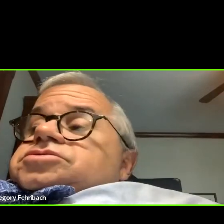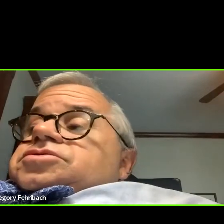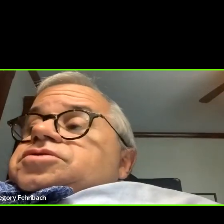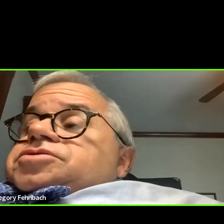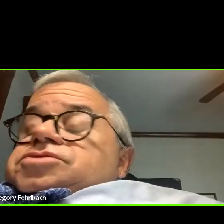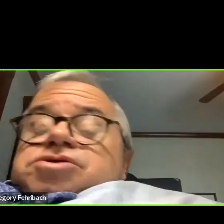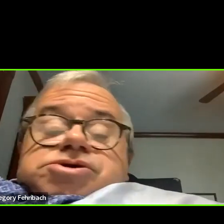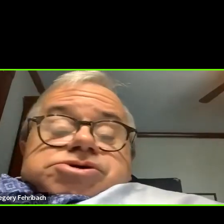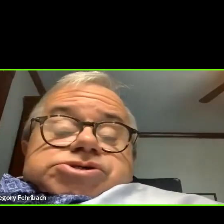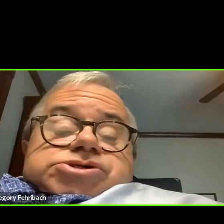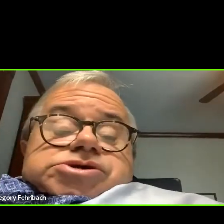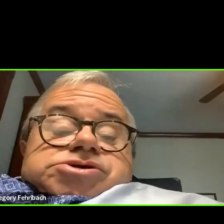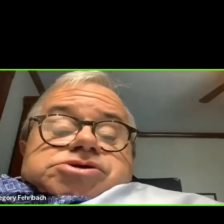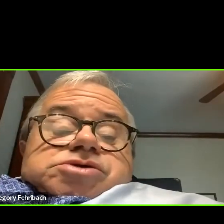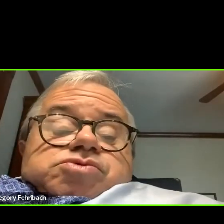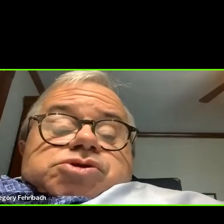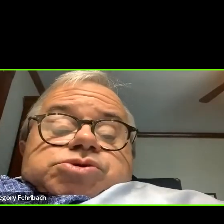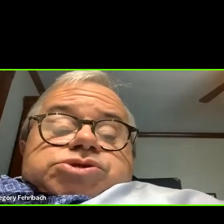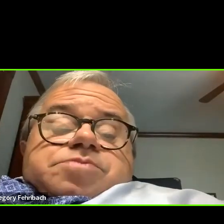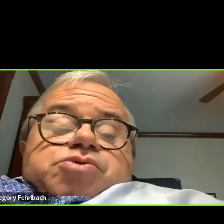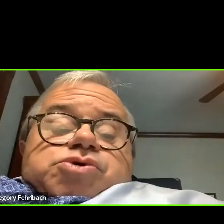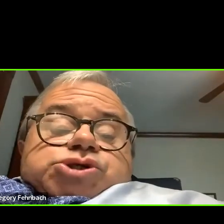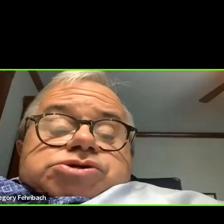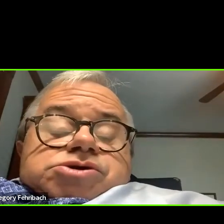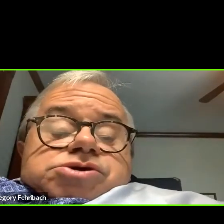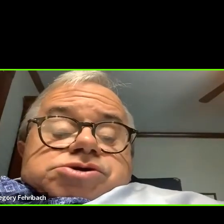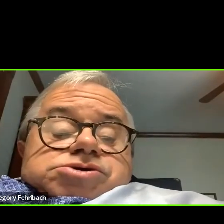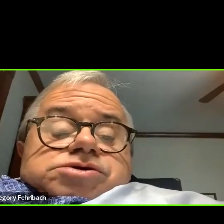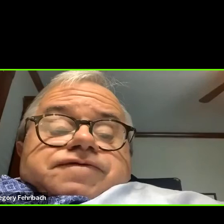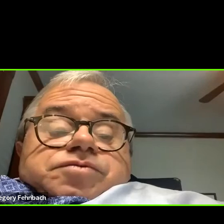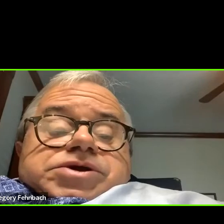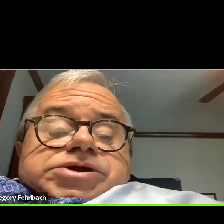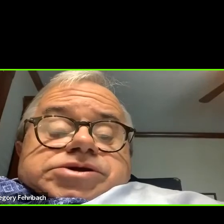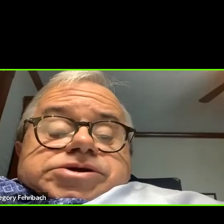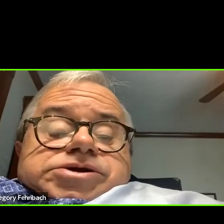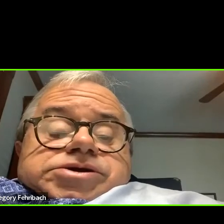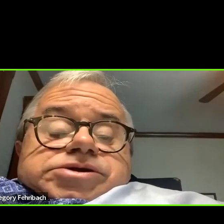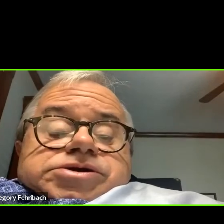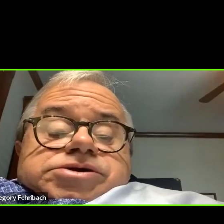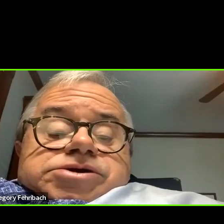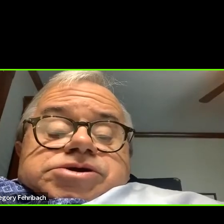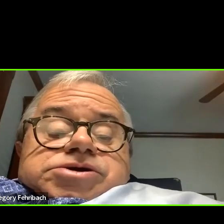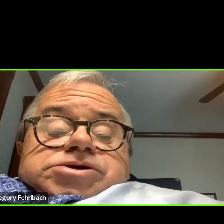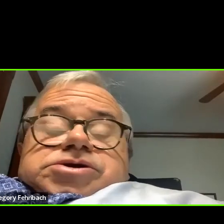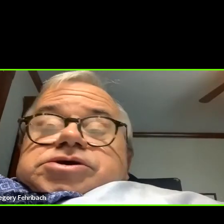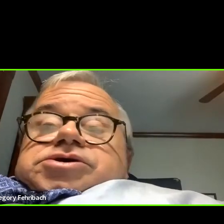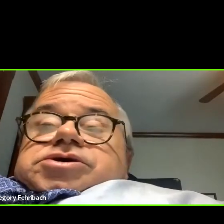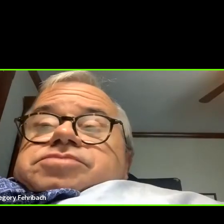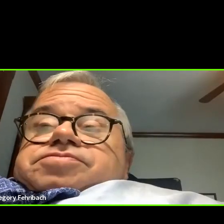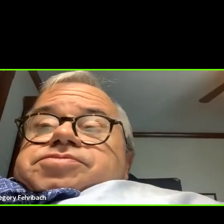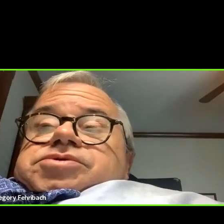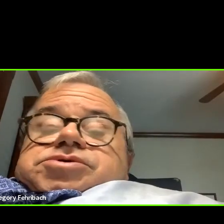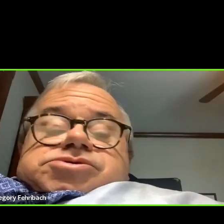Excellent. All right. Seeing none, we'll close that portion of the meeting, and